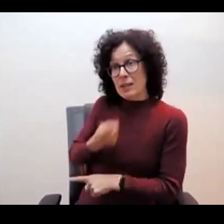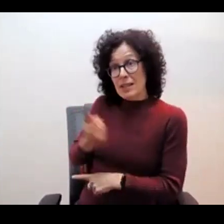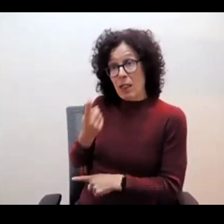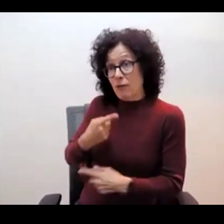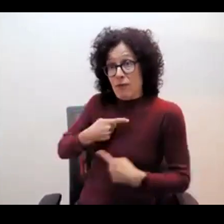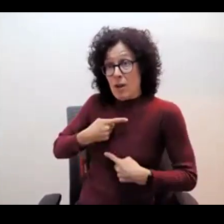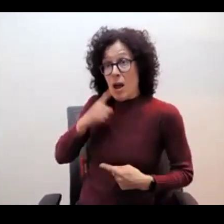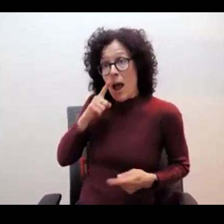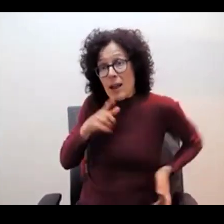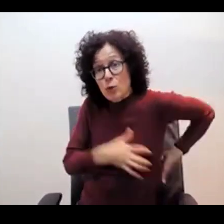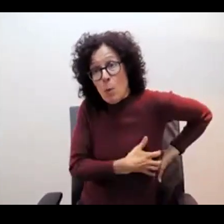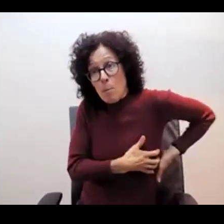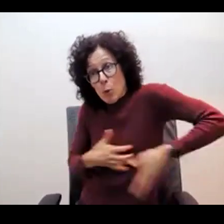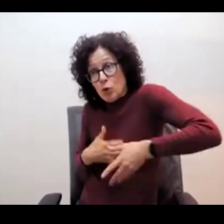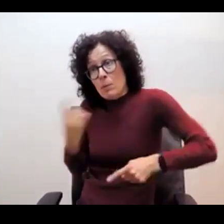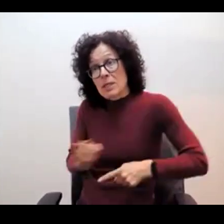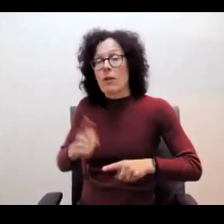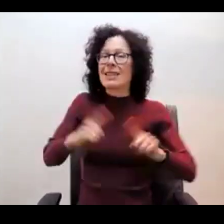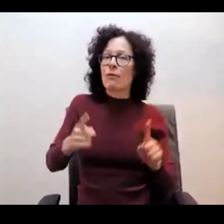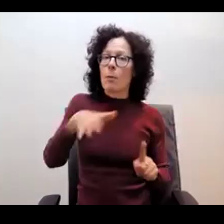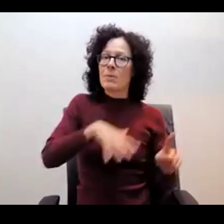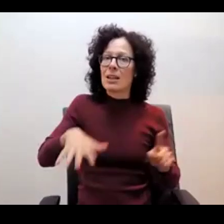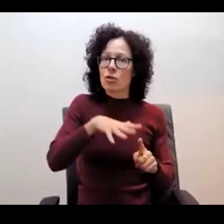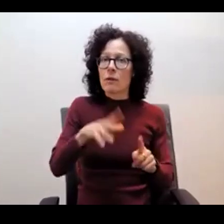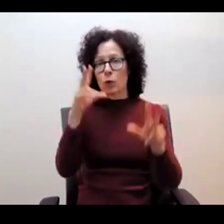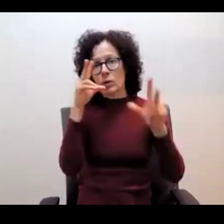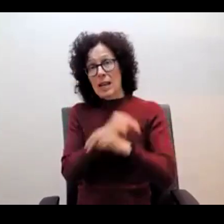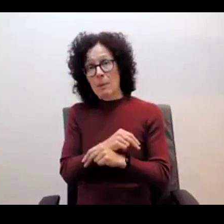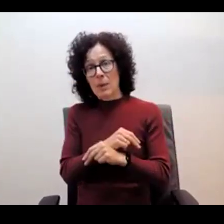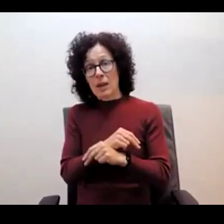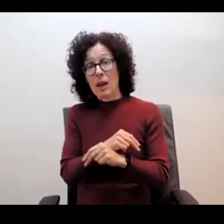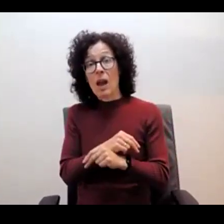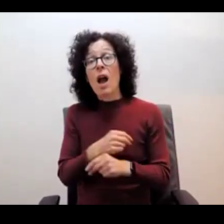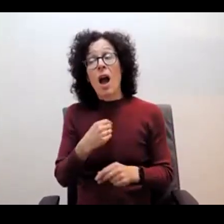I had to push myself into a different position. And I really thought